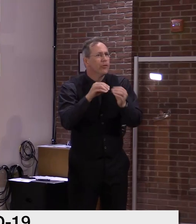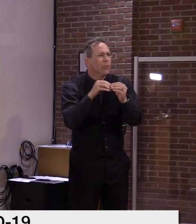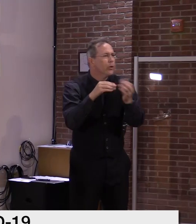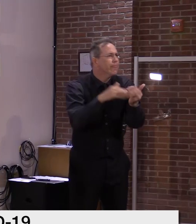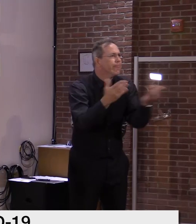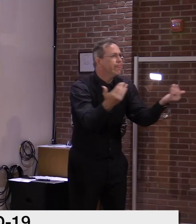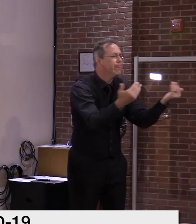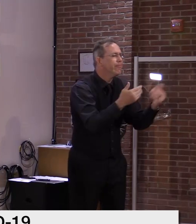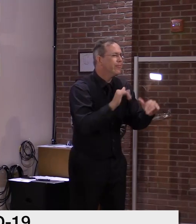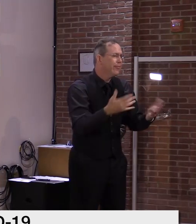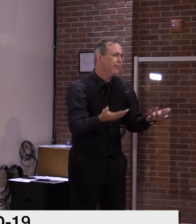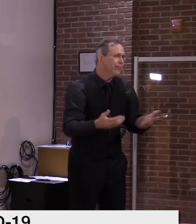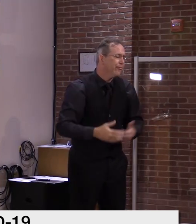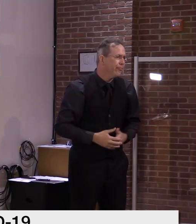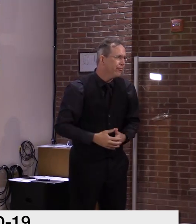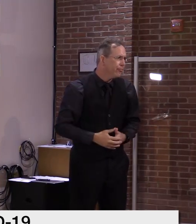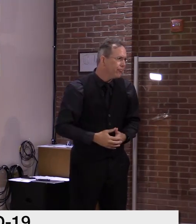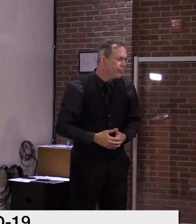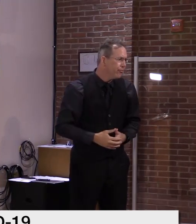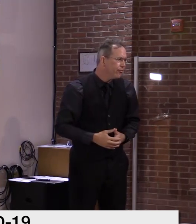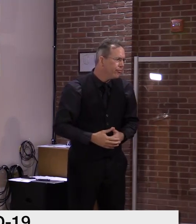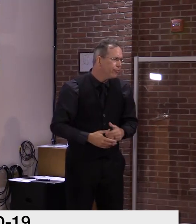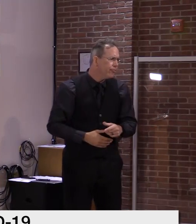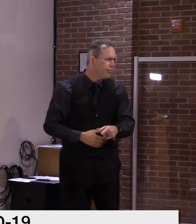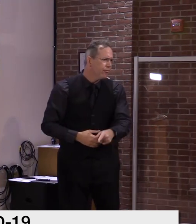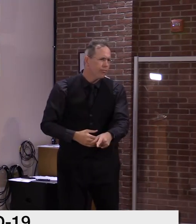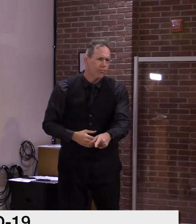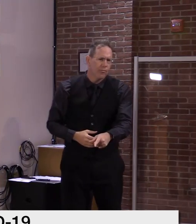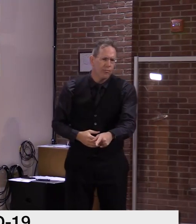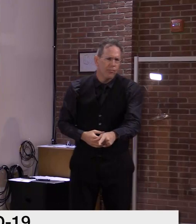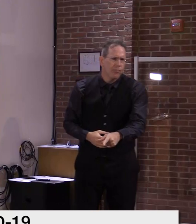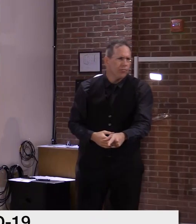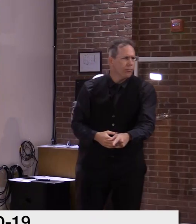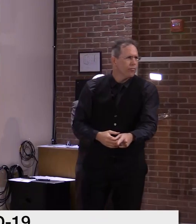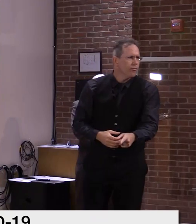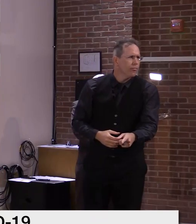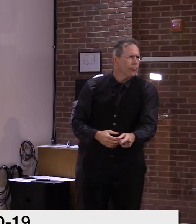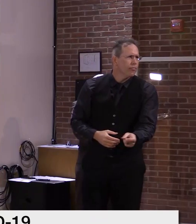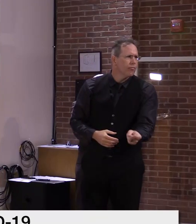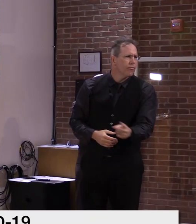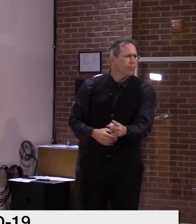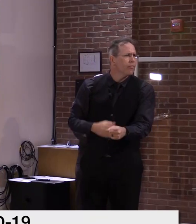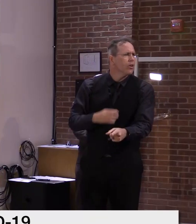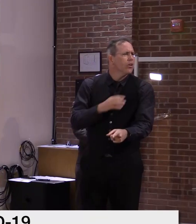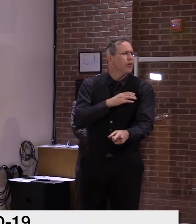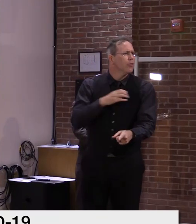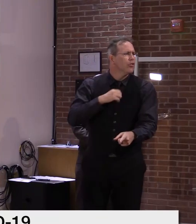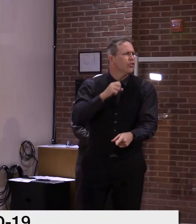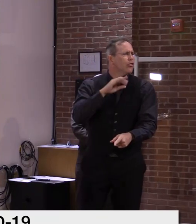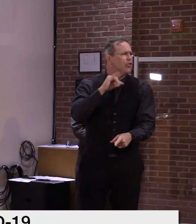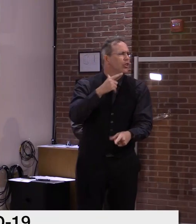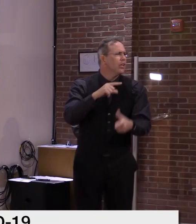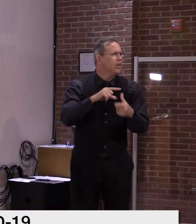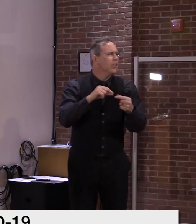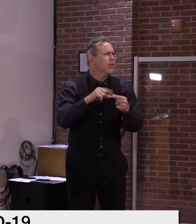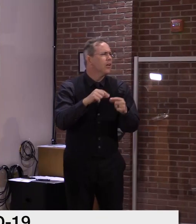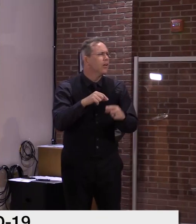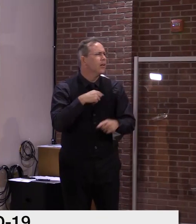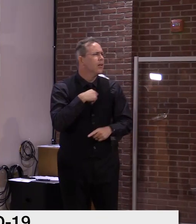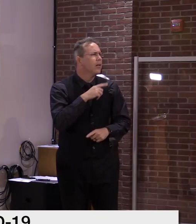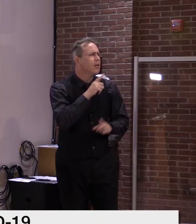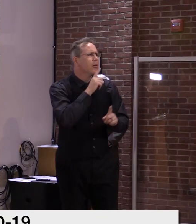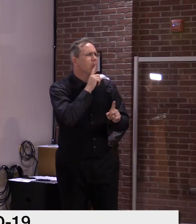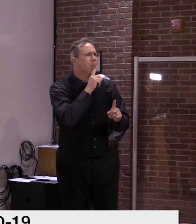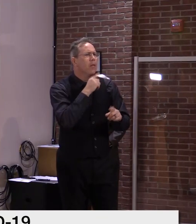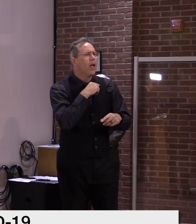Thank you, Governor. I've not used the term adequate, and I am not familiar with all the command staff's discussions on this topic,